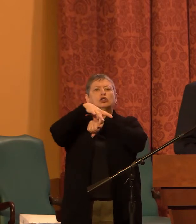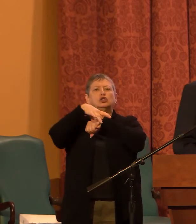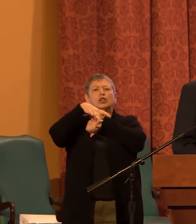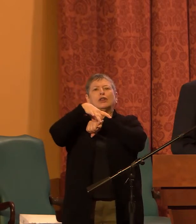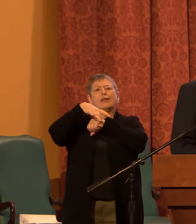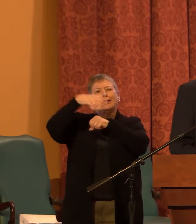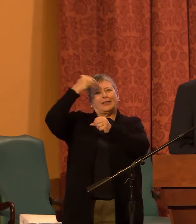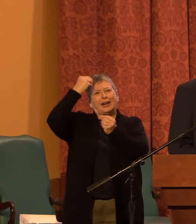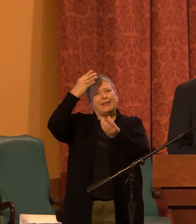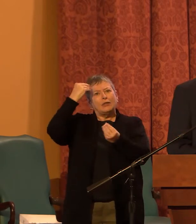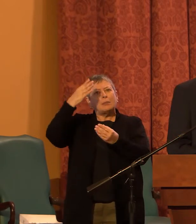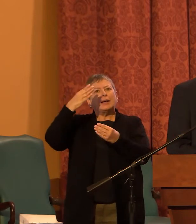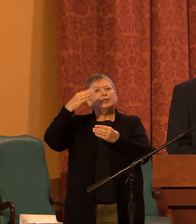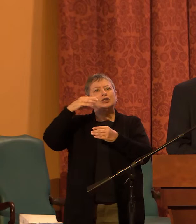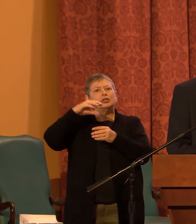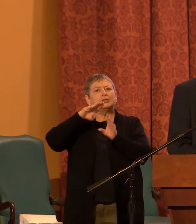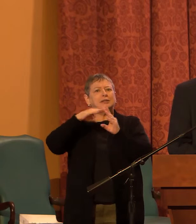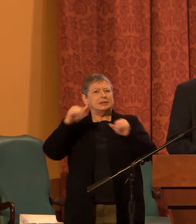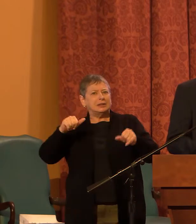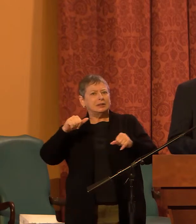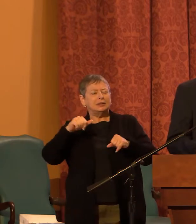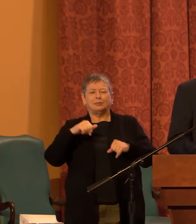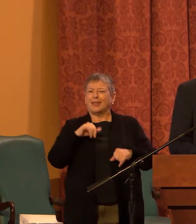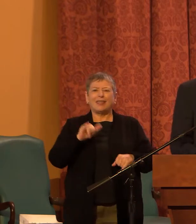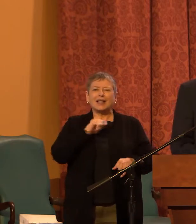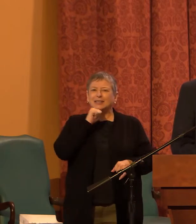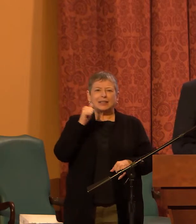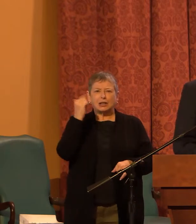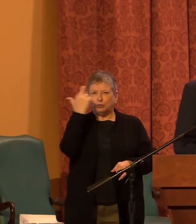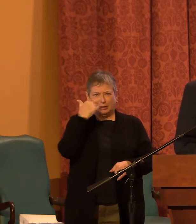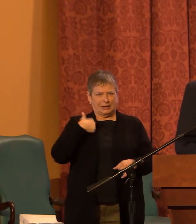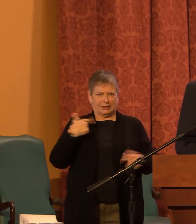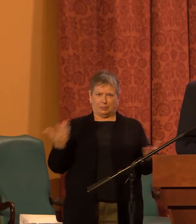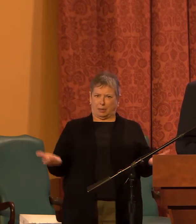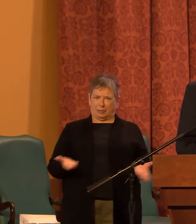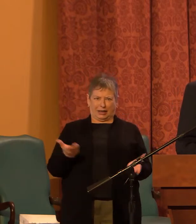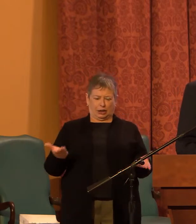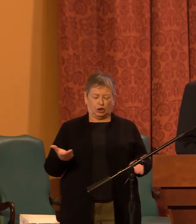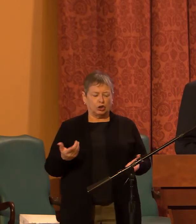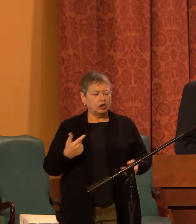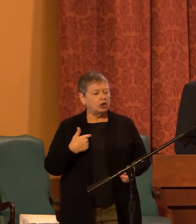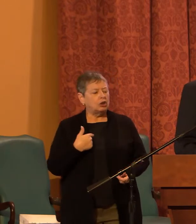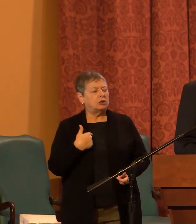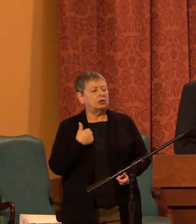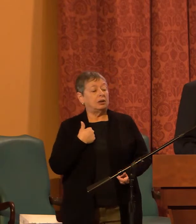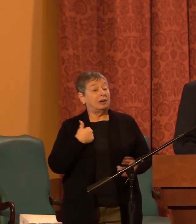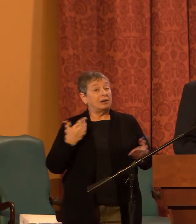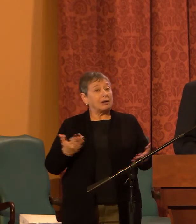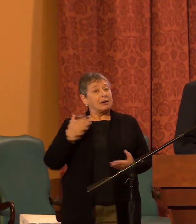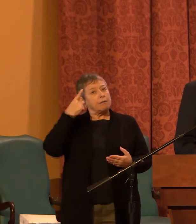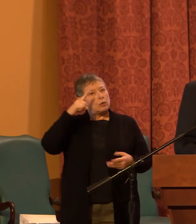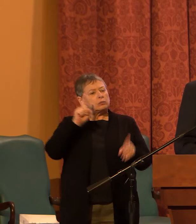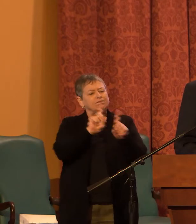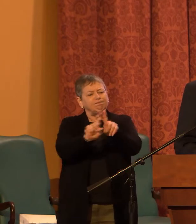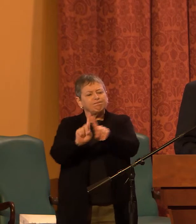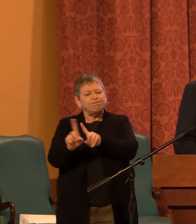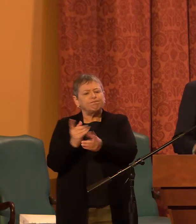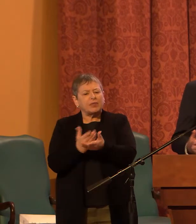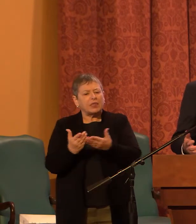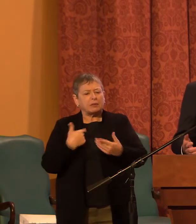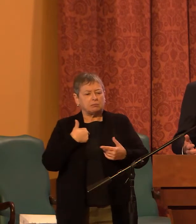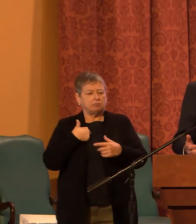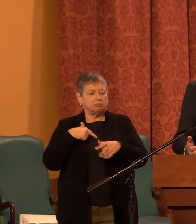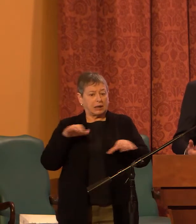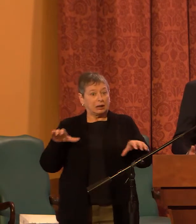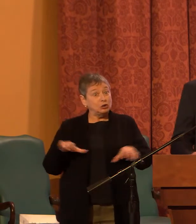at DOTD. That's not why I'm here. I'm here for the things that I've done